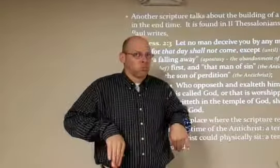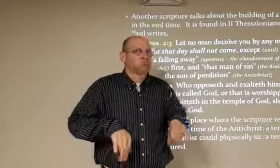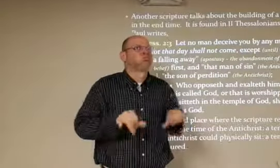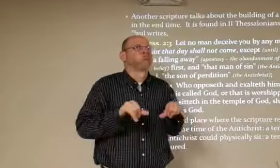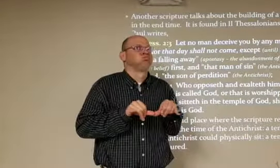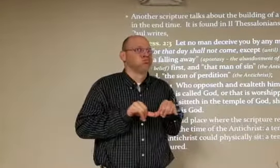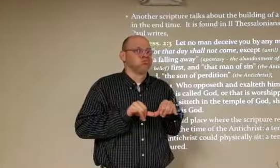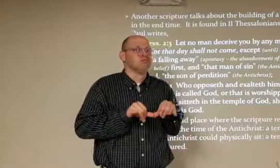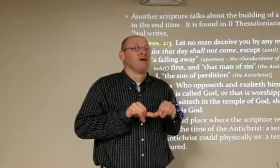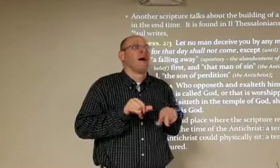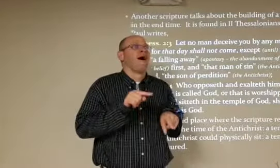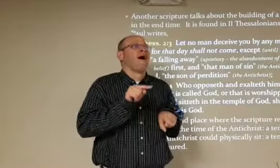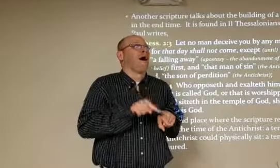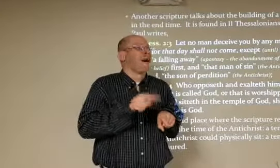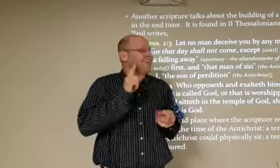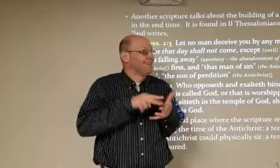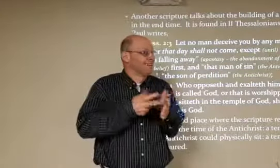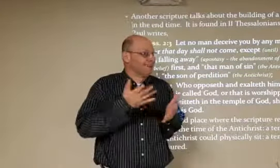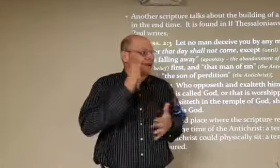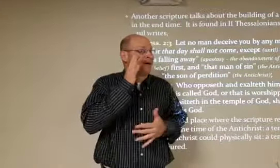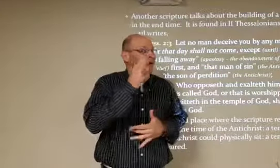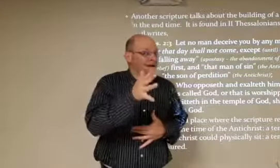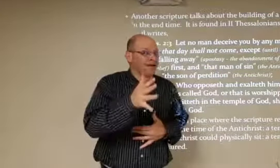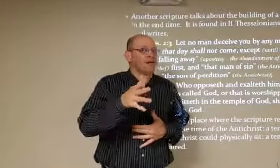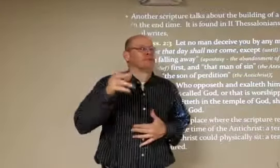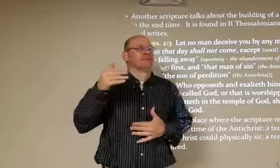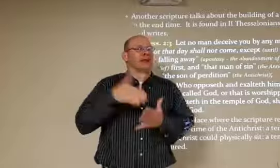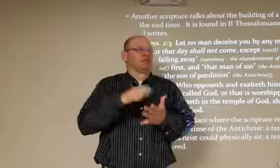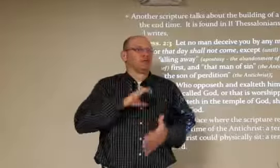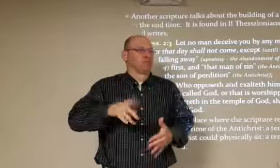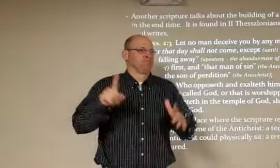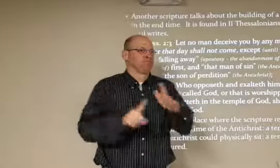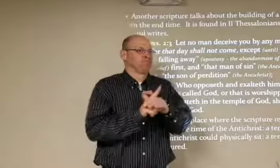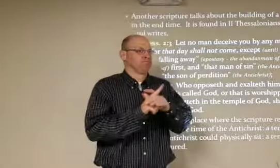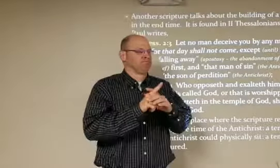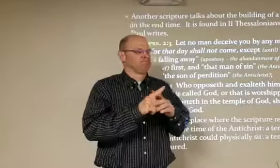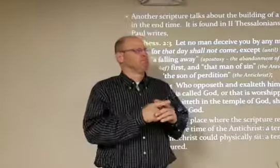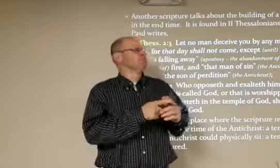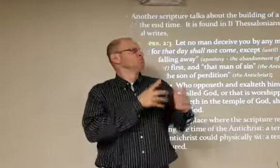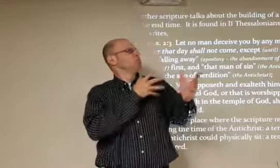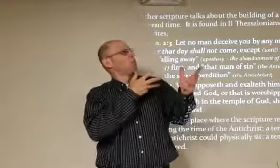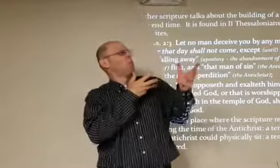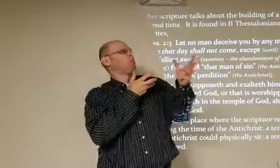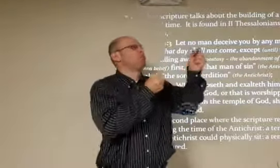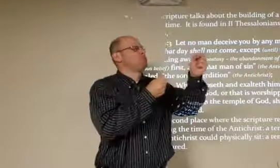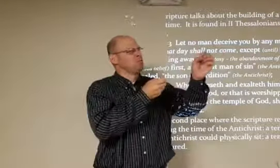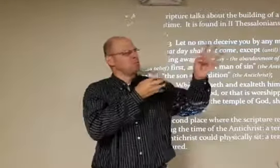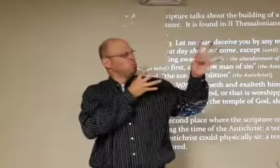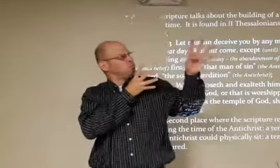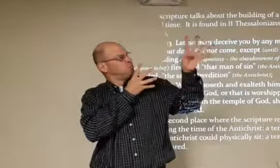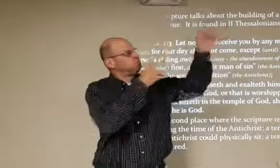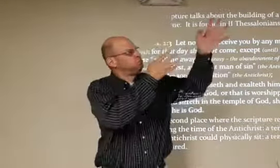the throne. He is going to make himself sit on the throne, make himself appear as God, people to